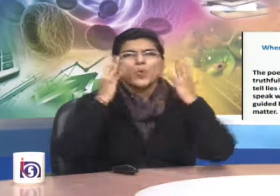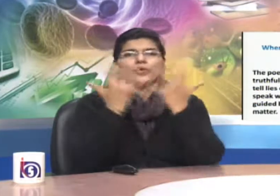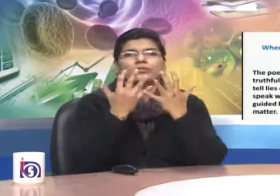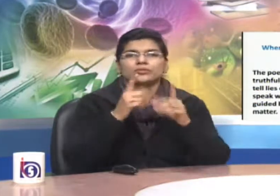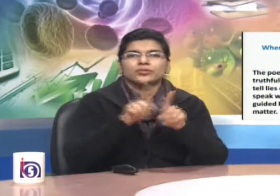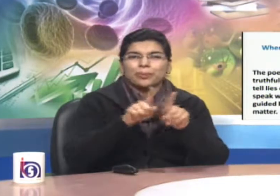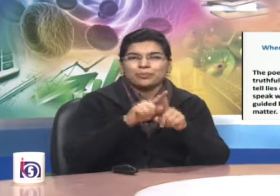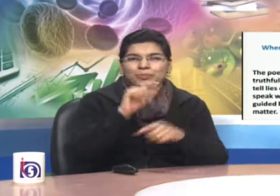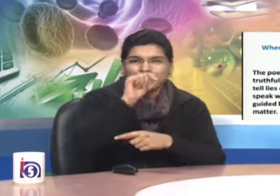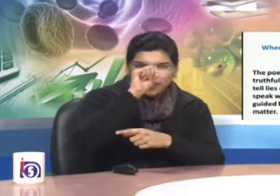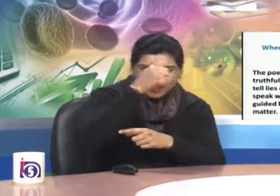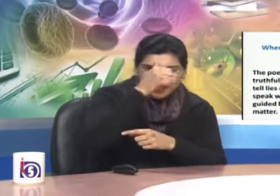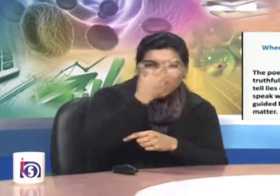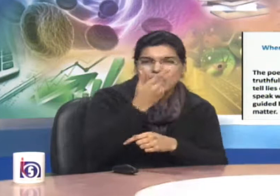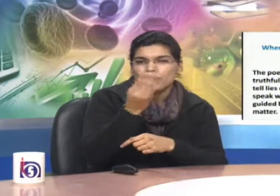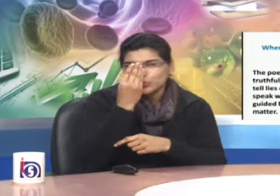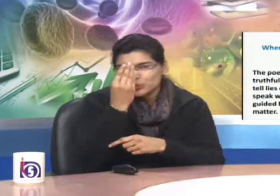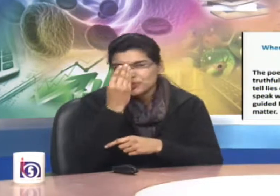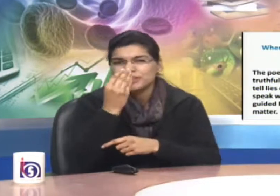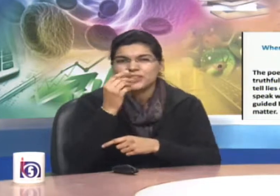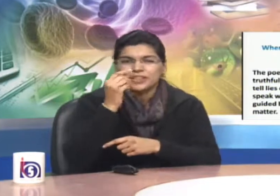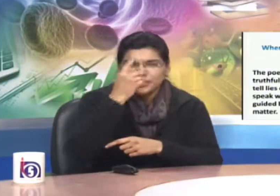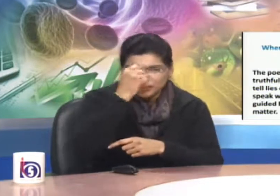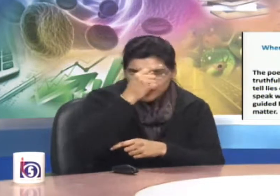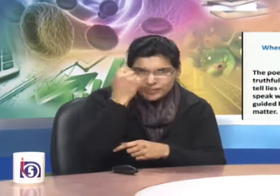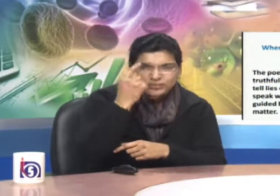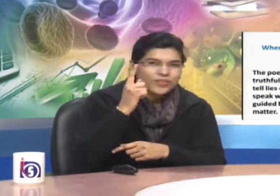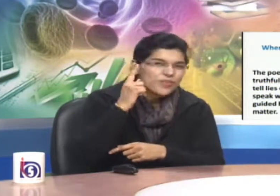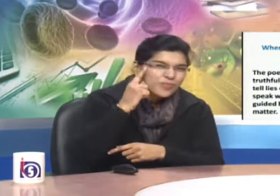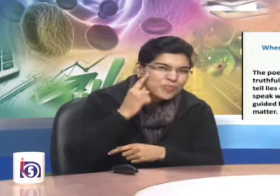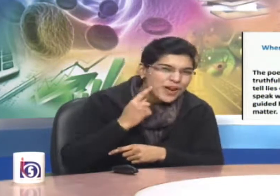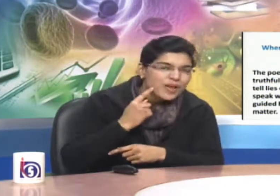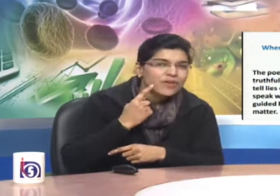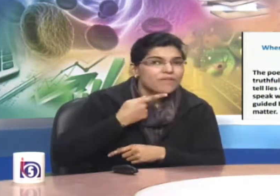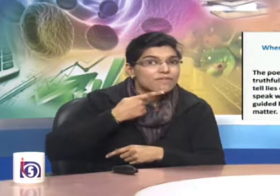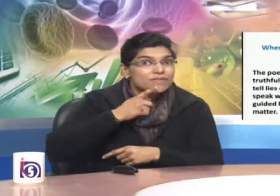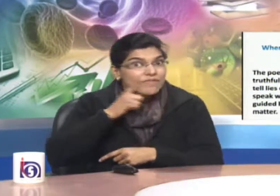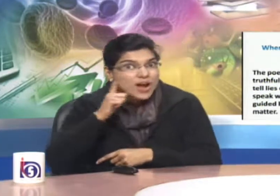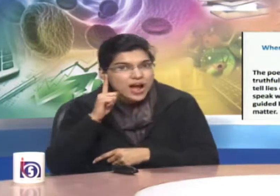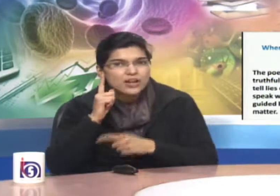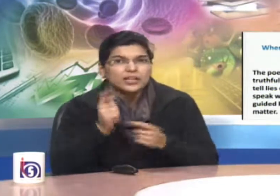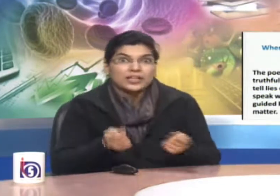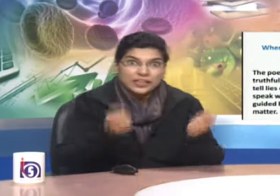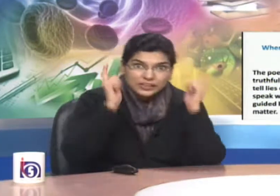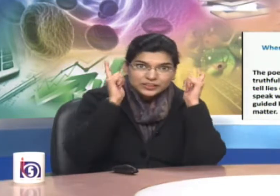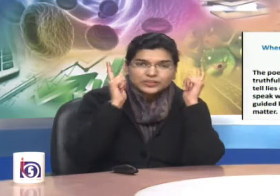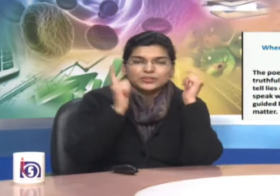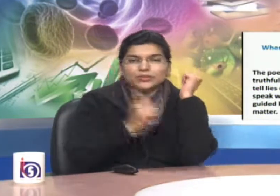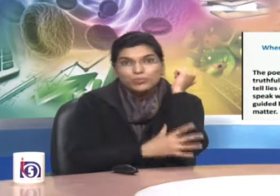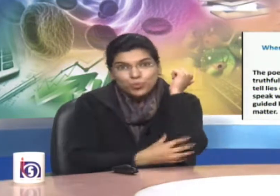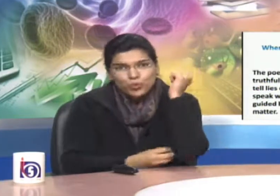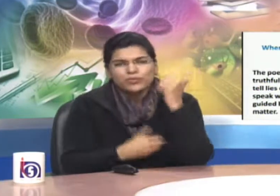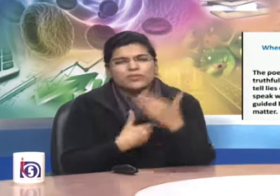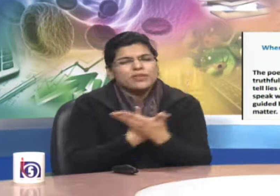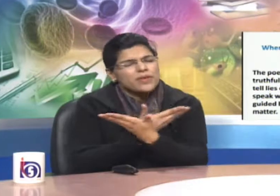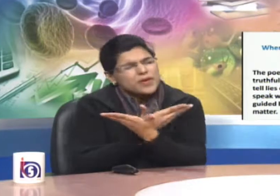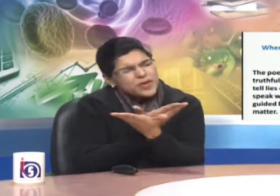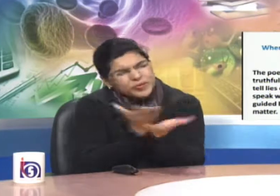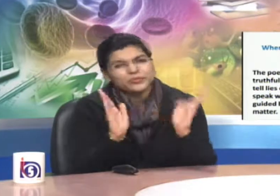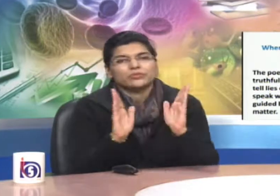Guiding other people too, irrespective of color, religion, social class, or any